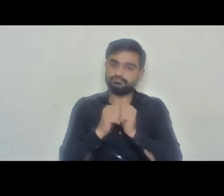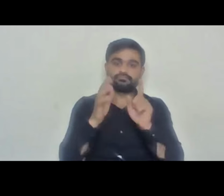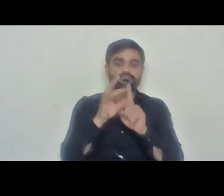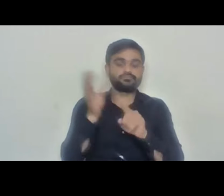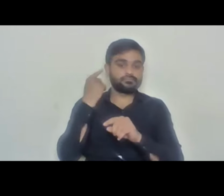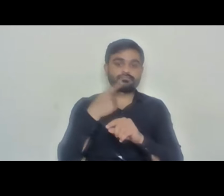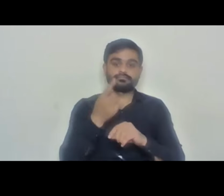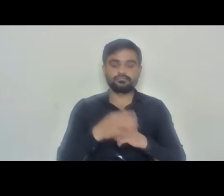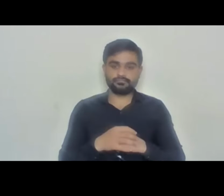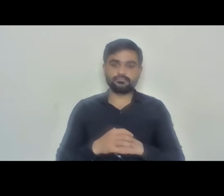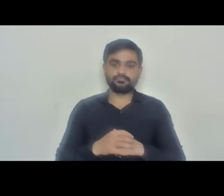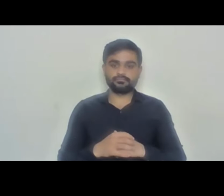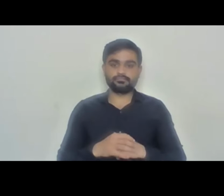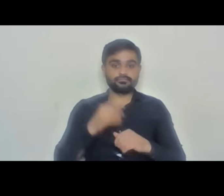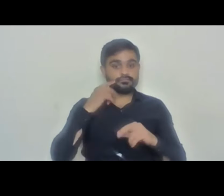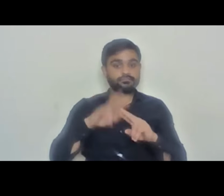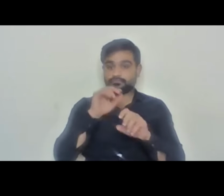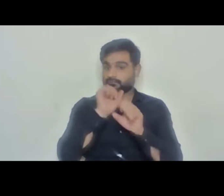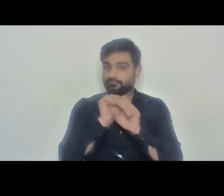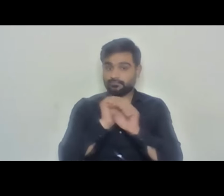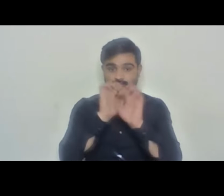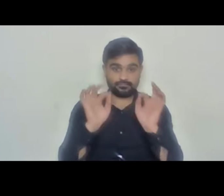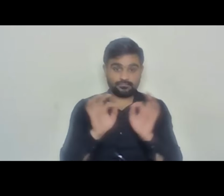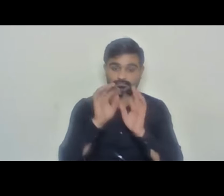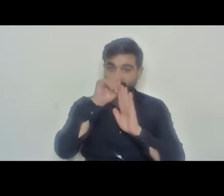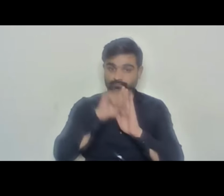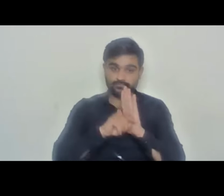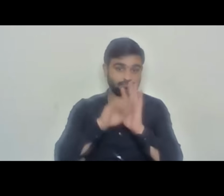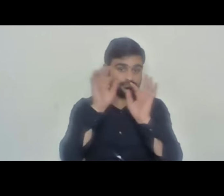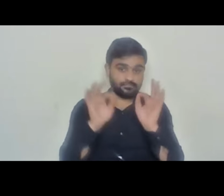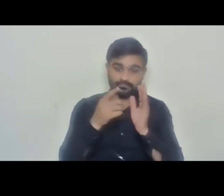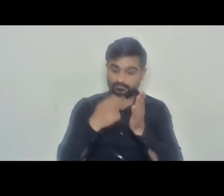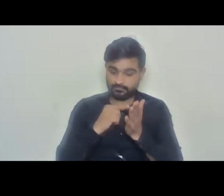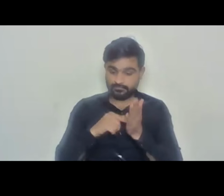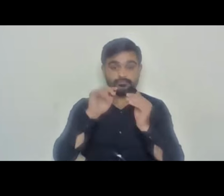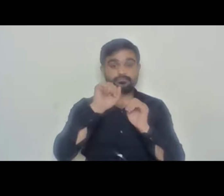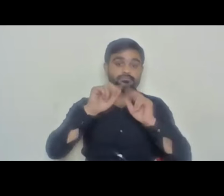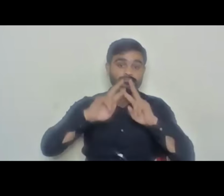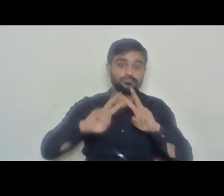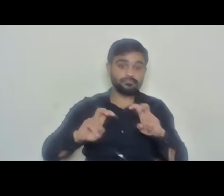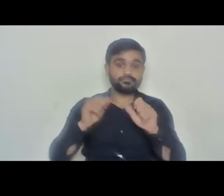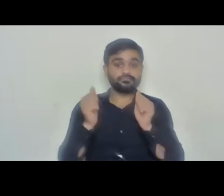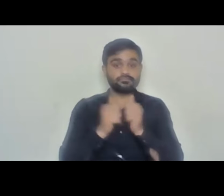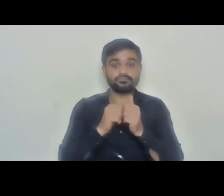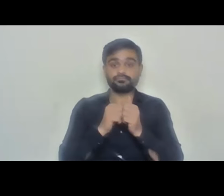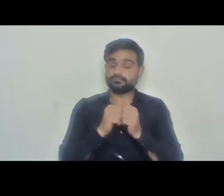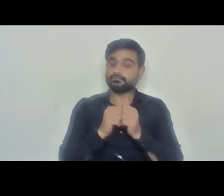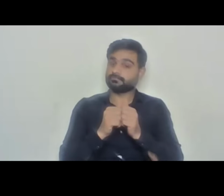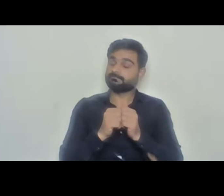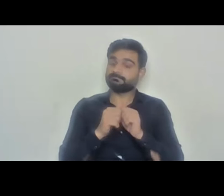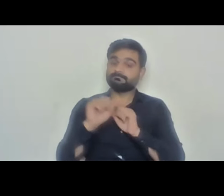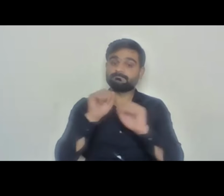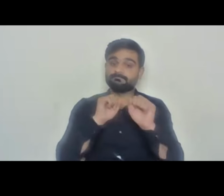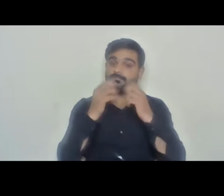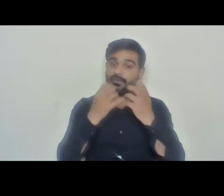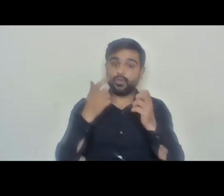said, if you are not ethical or authentic in your research, it affects the image, not only your image,